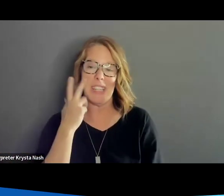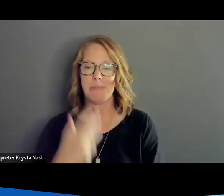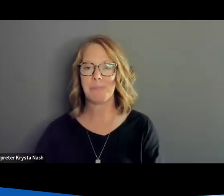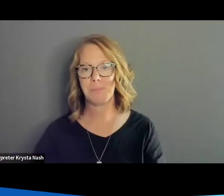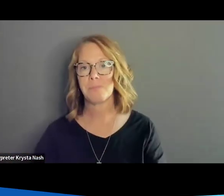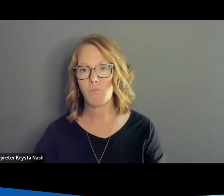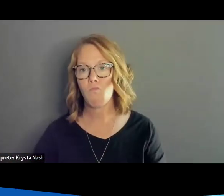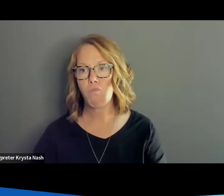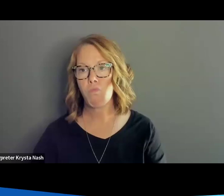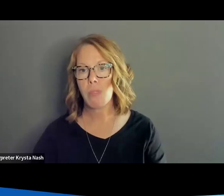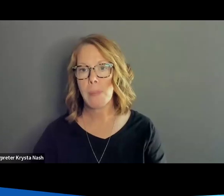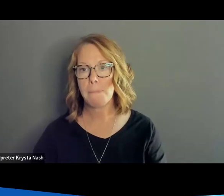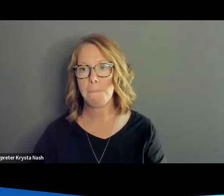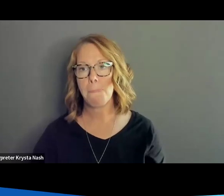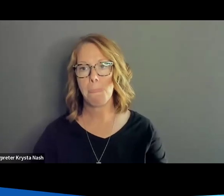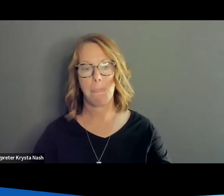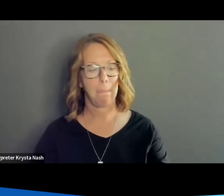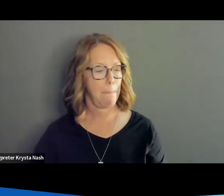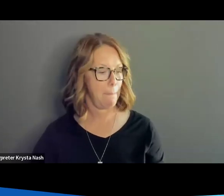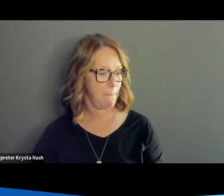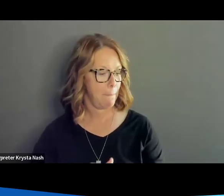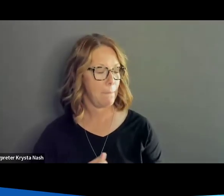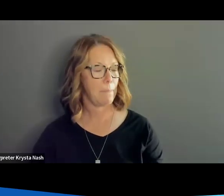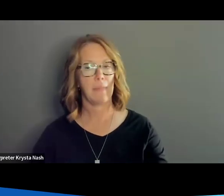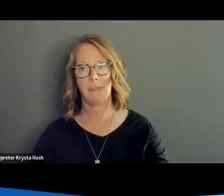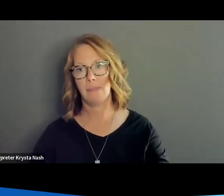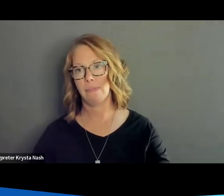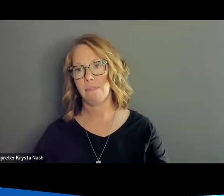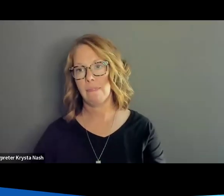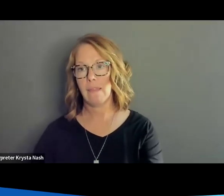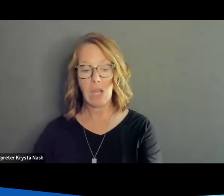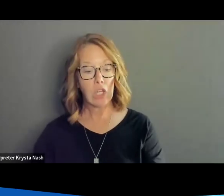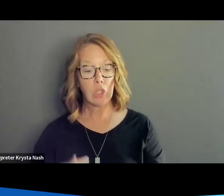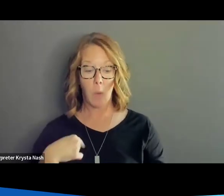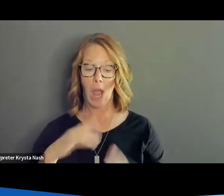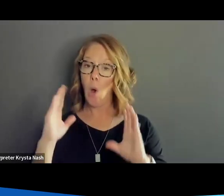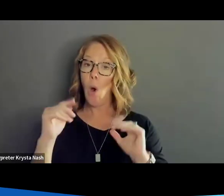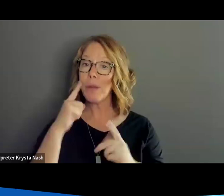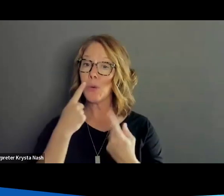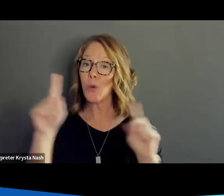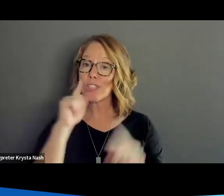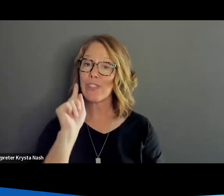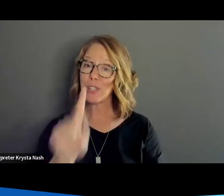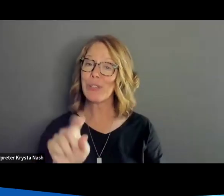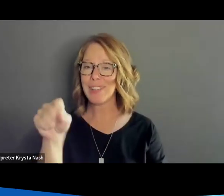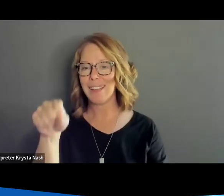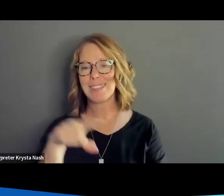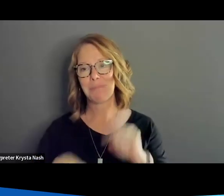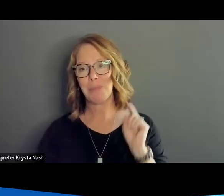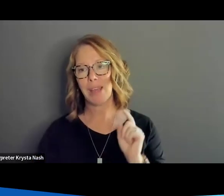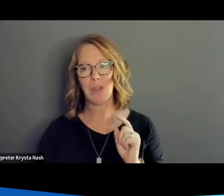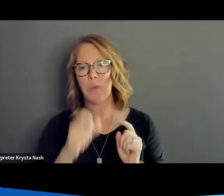out and see how that is. So would I hope that would work? Yes, I hope it does. But right now we don't have